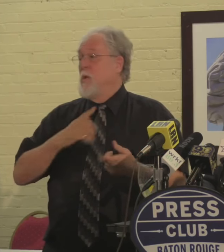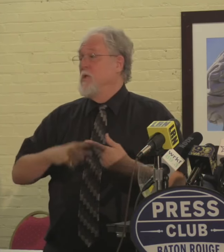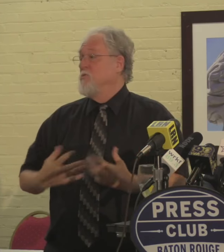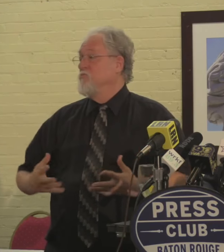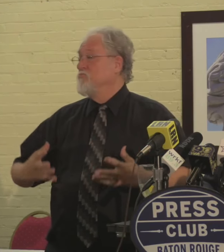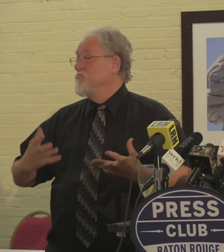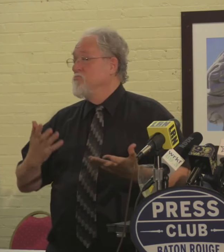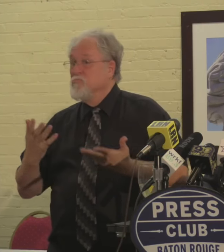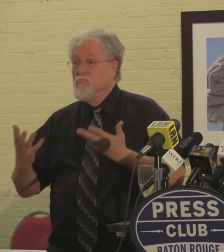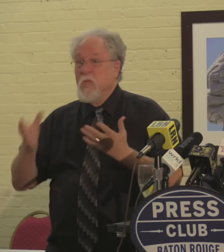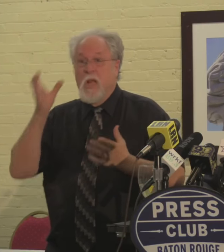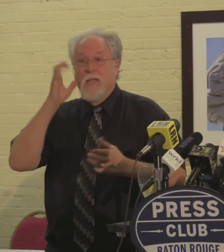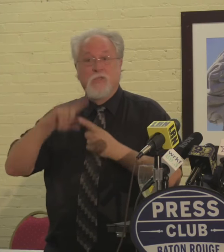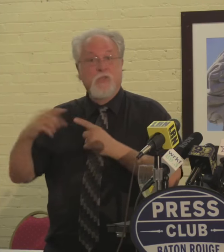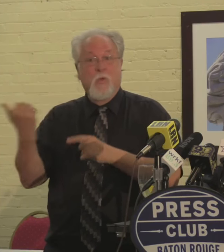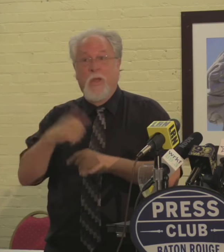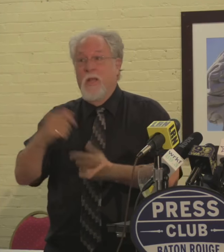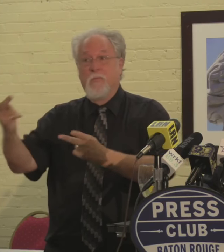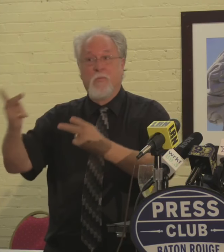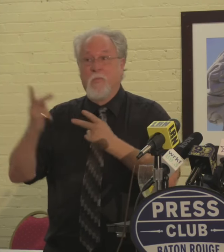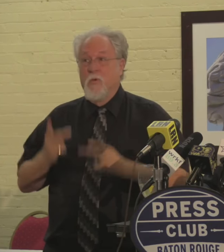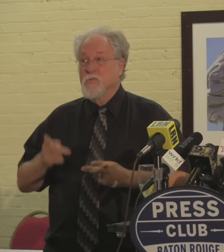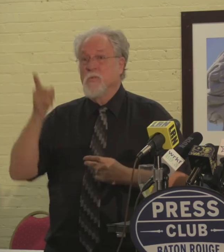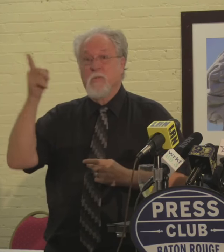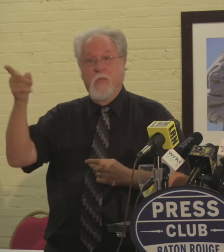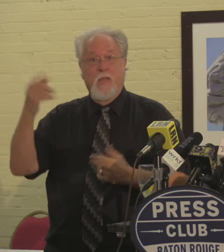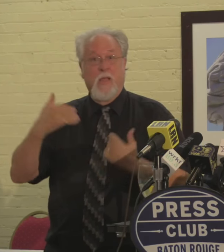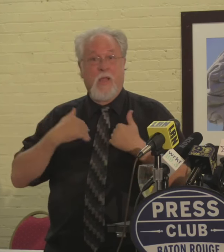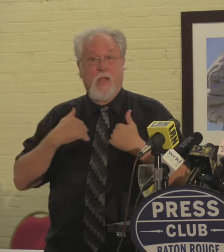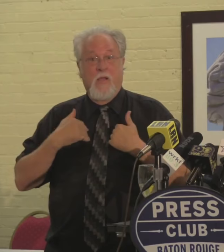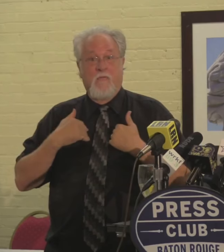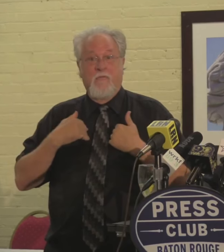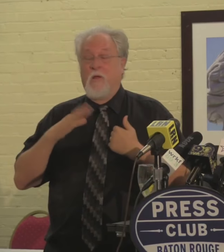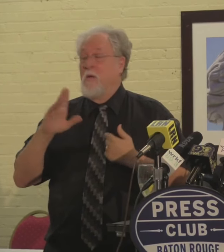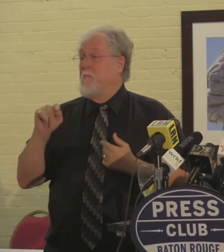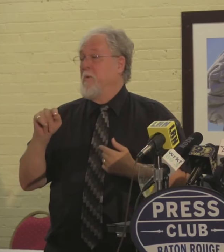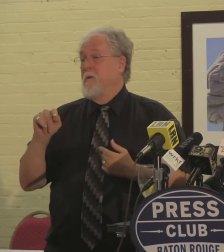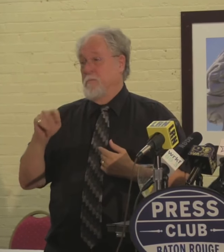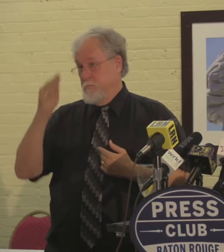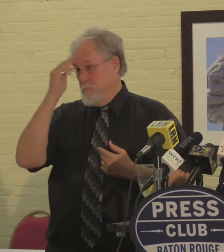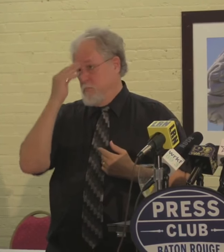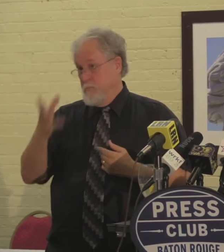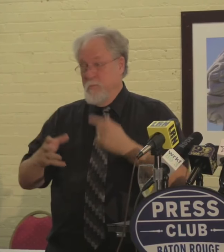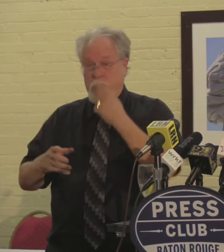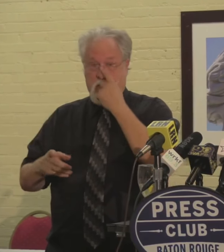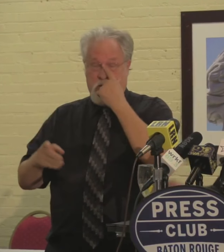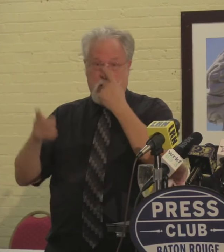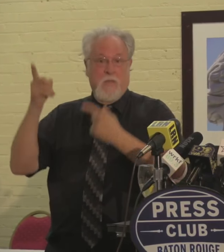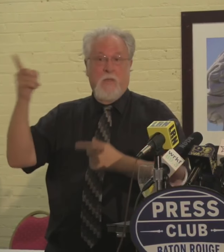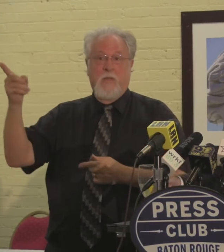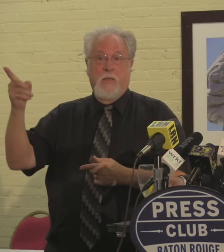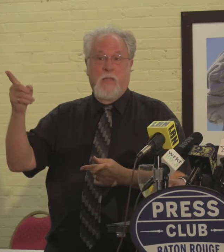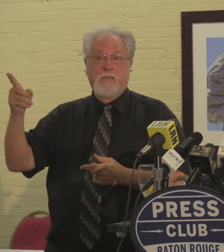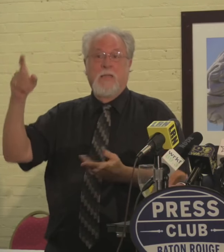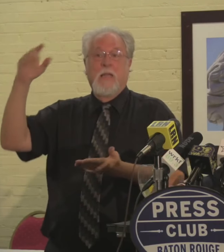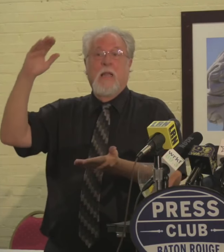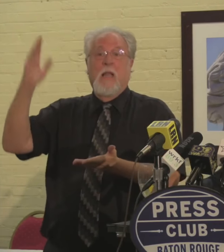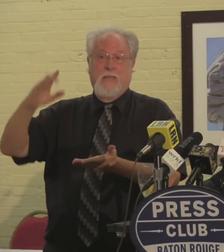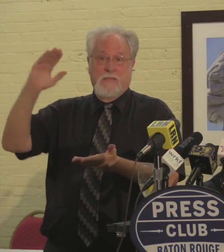any specific proposals that they have, but I will tell you, they are less necessary